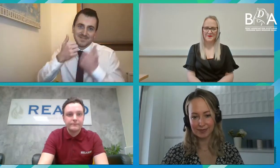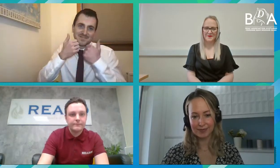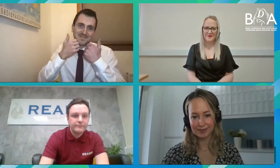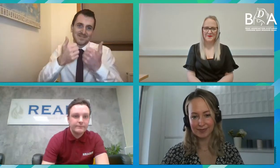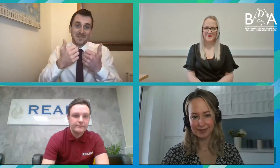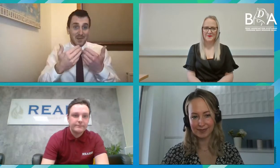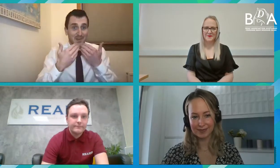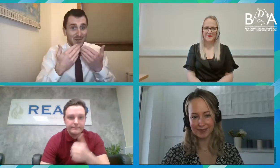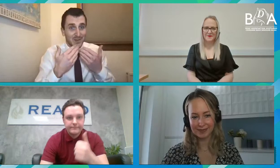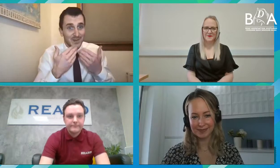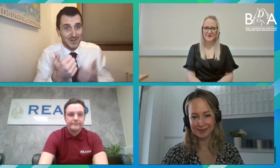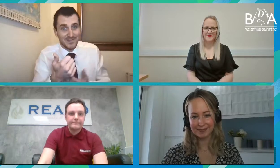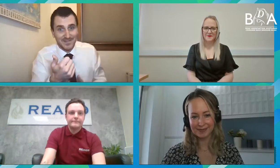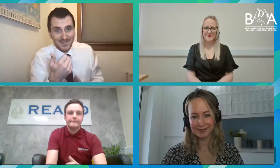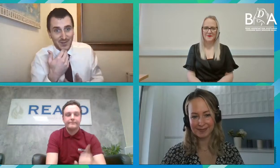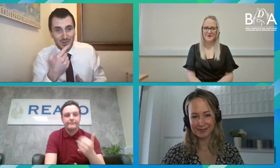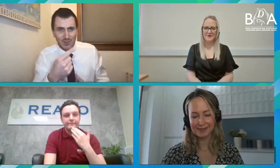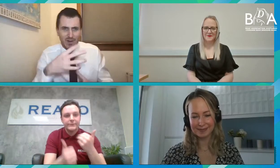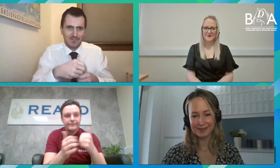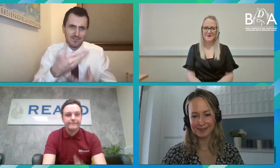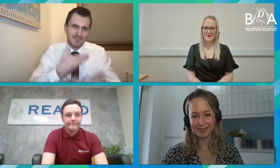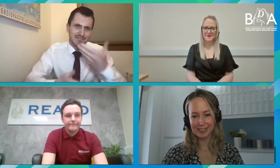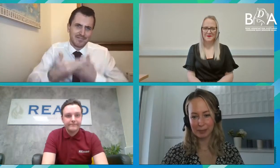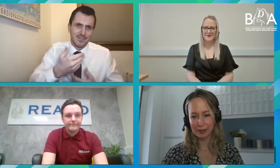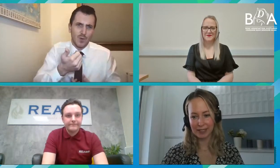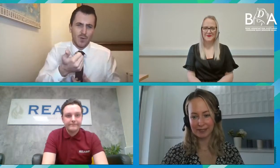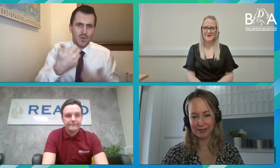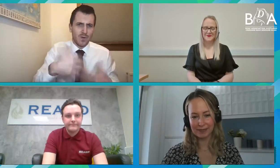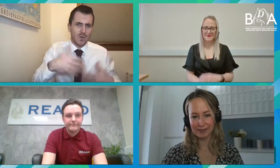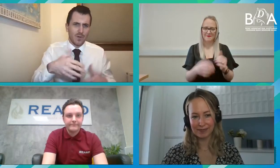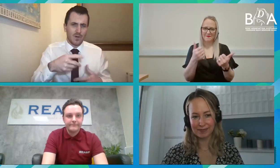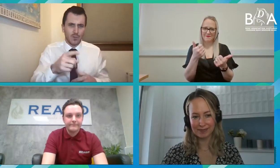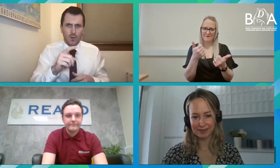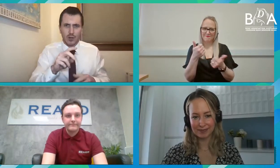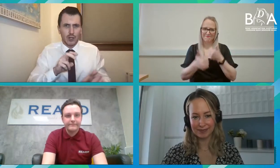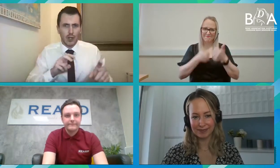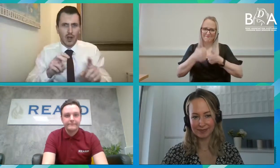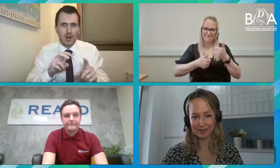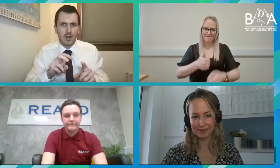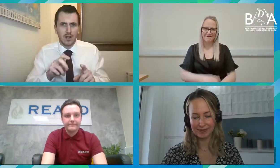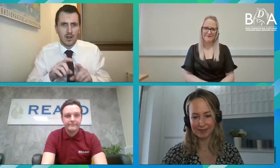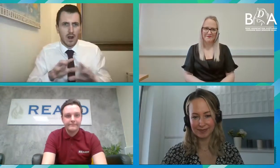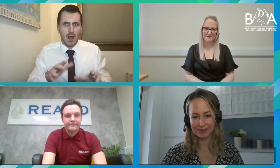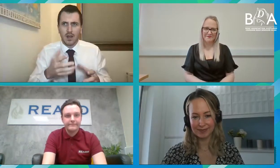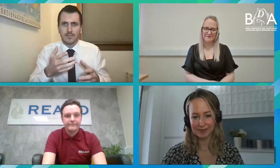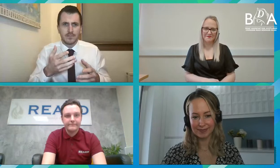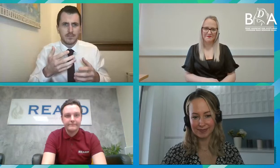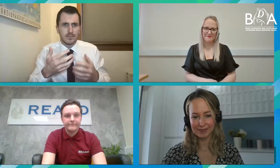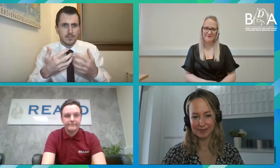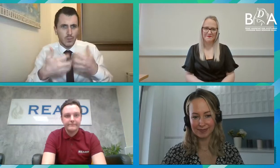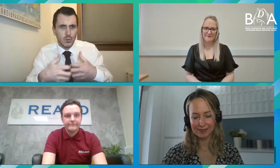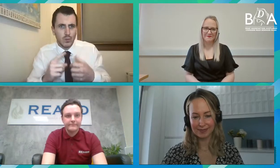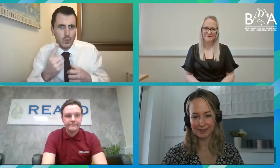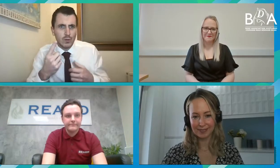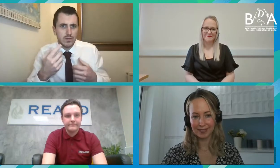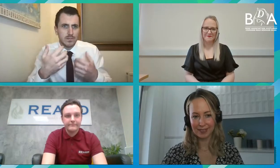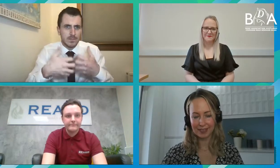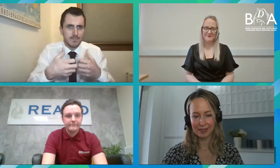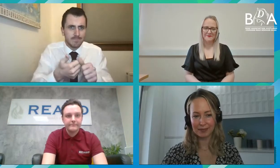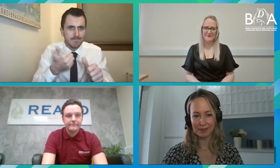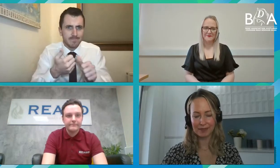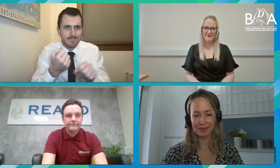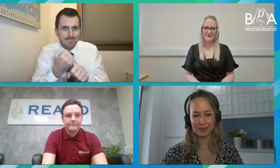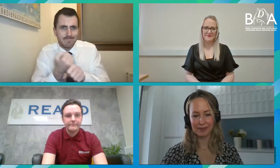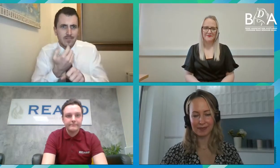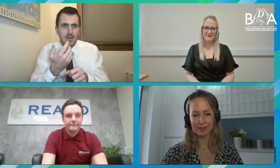encourage others to consider it too. It's brilliant. Thanks, Sam. Thanks very much for your time and telling us a little